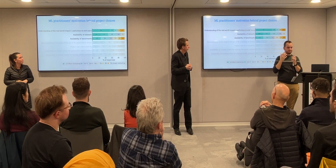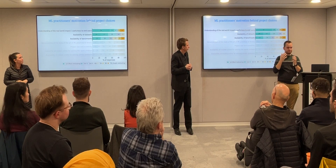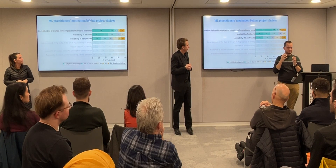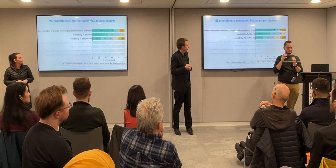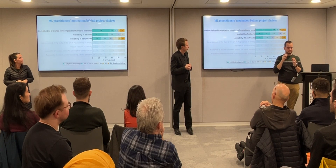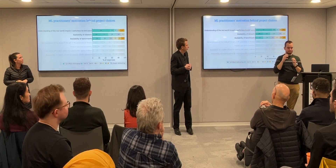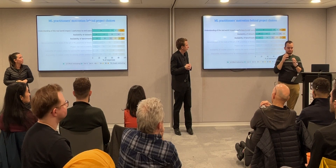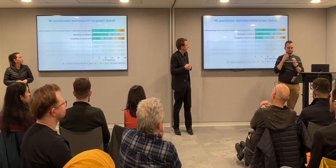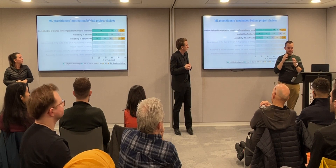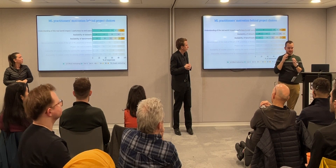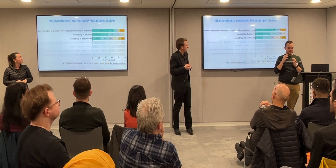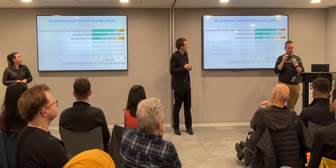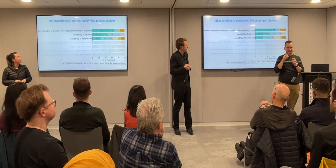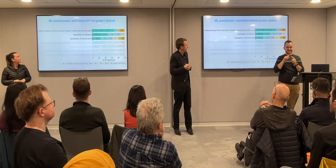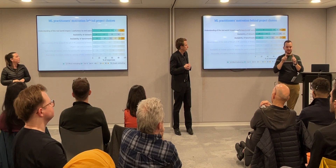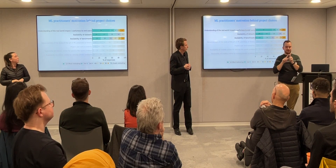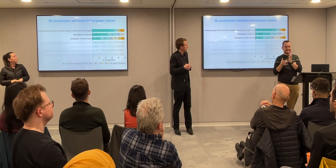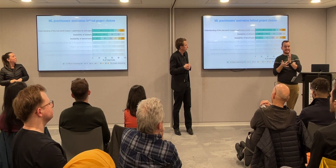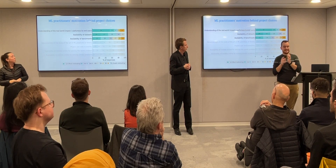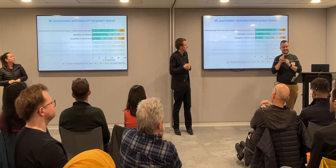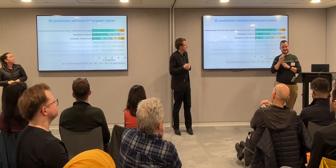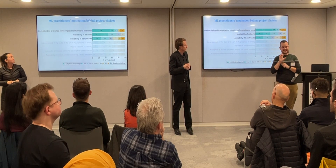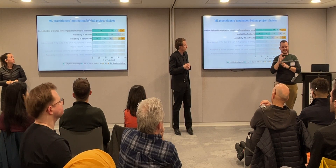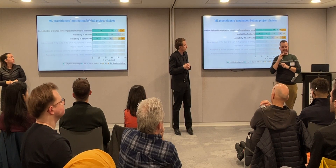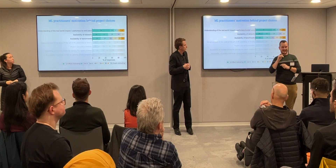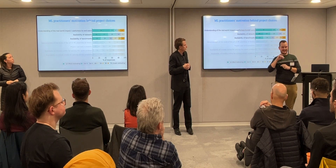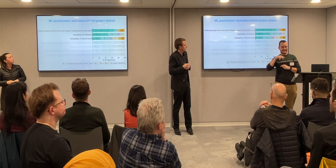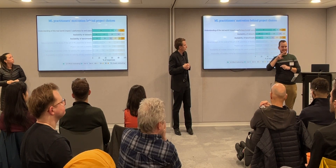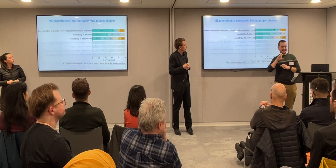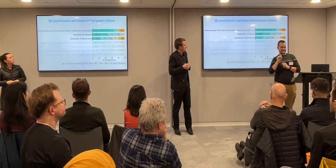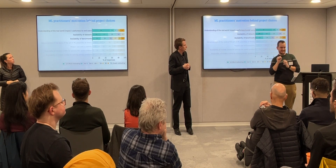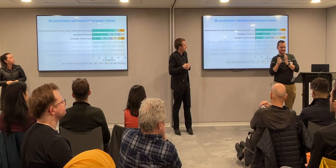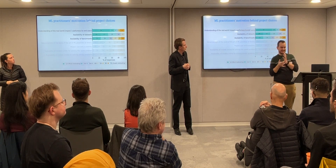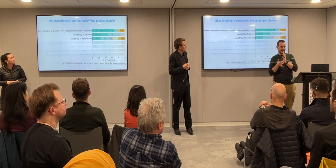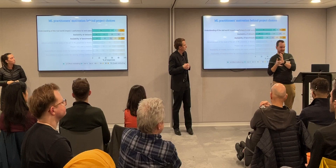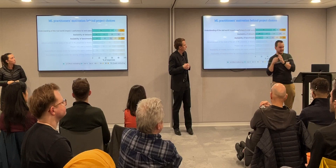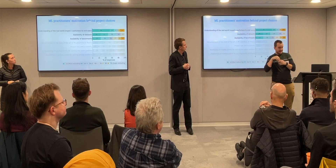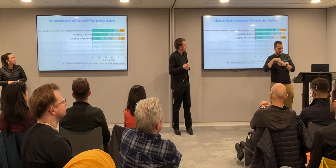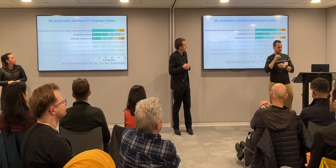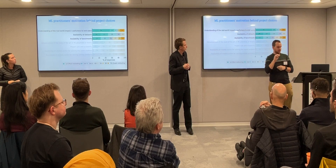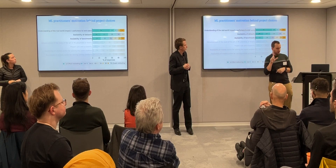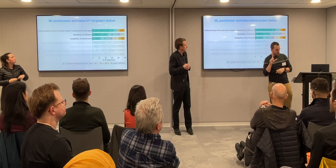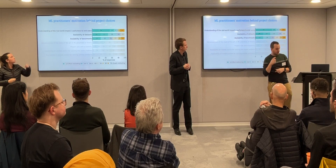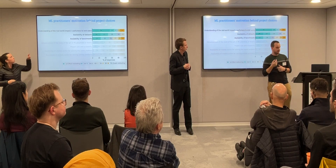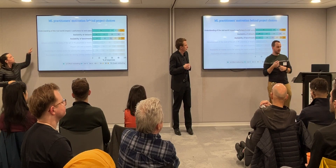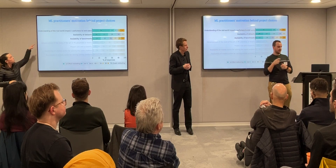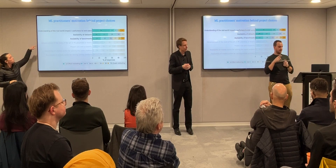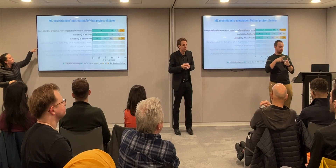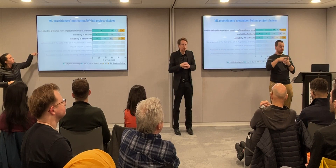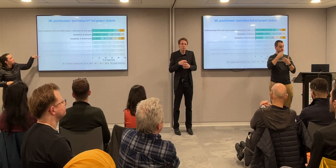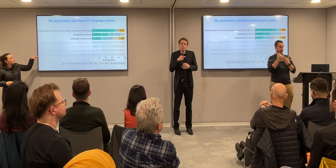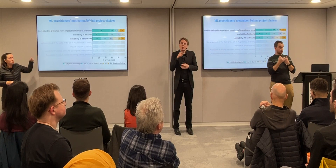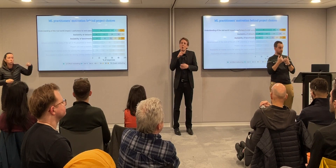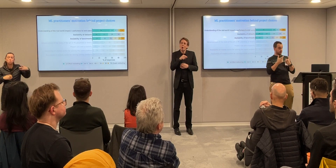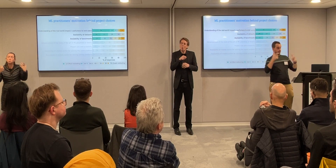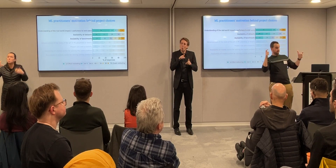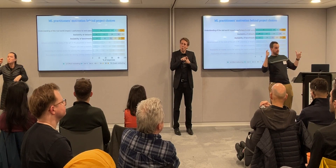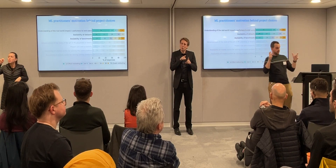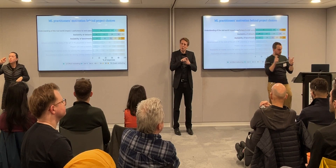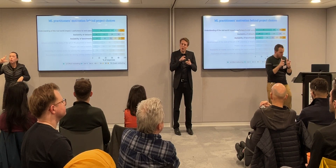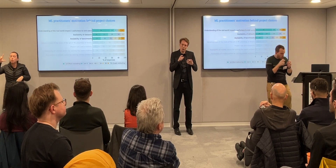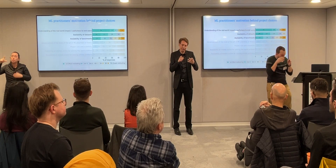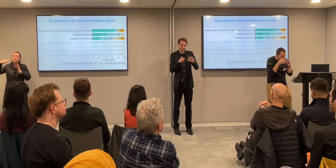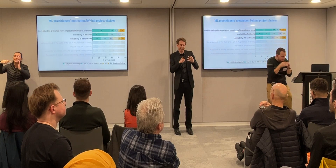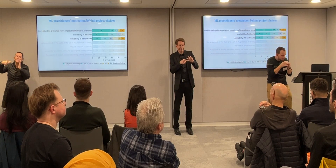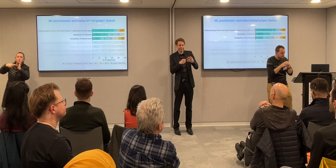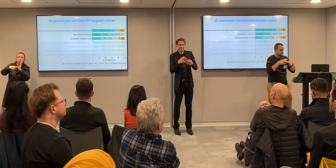The other motivations were about different techniques that were available in machine learning. So